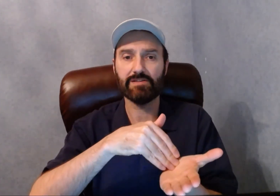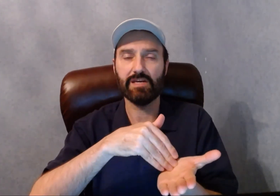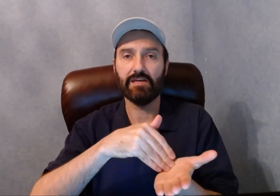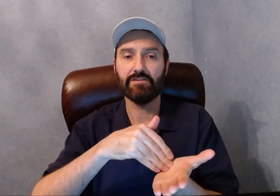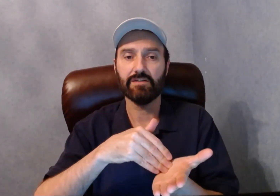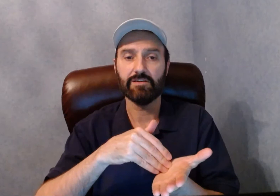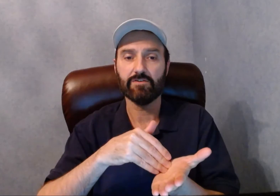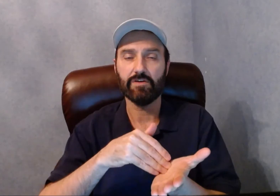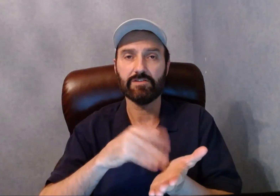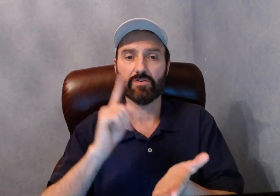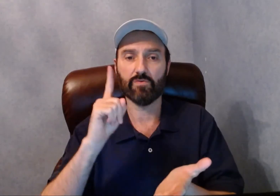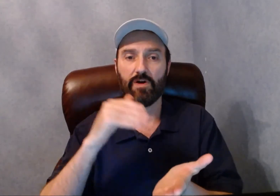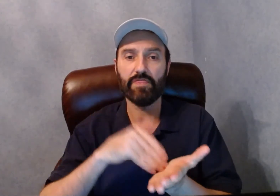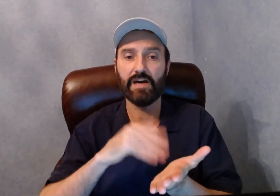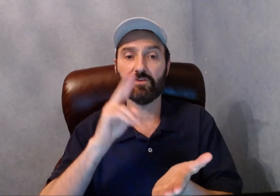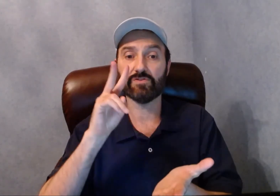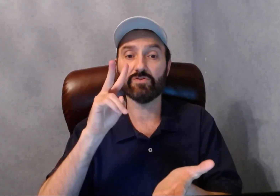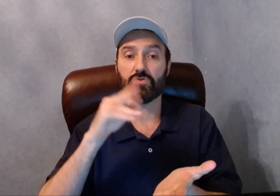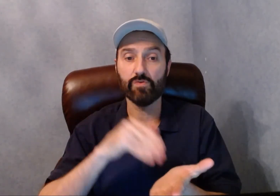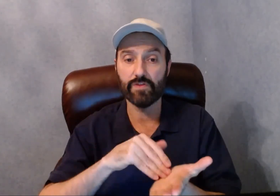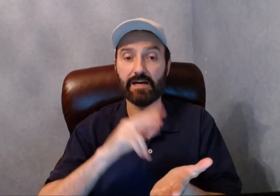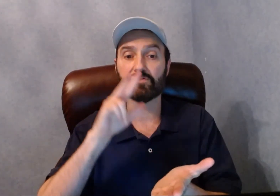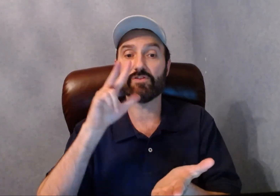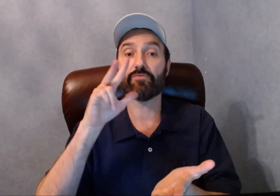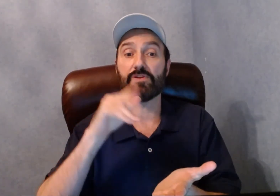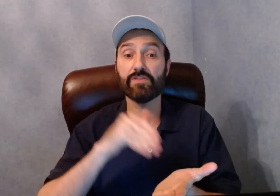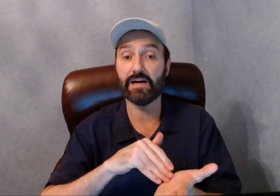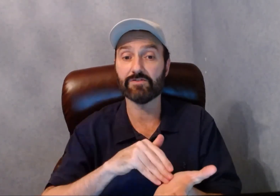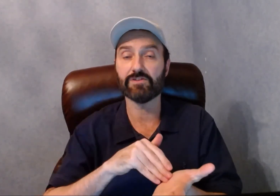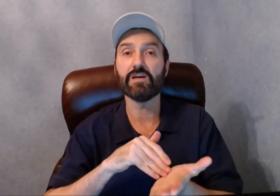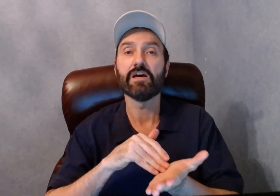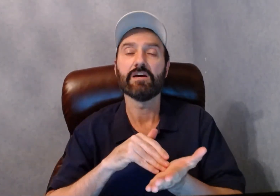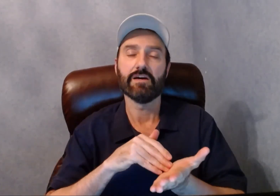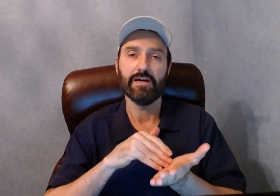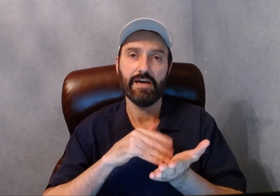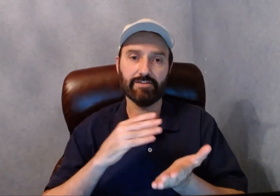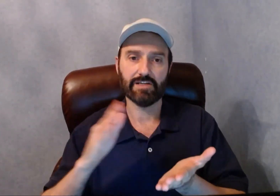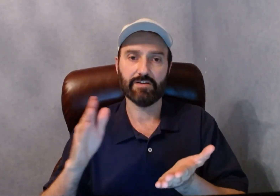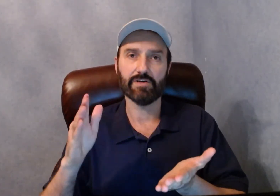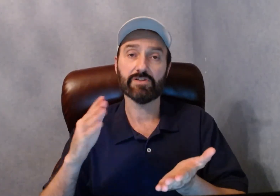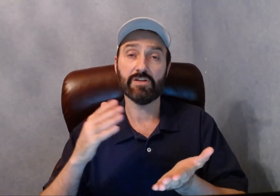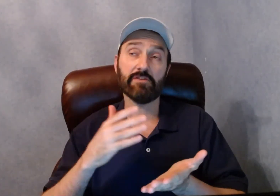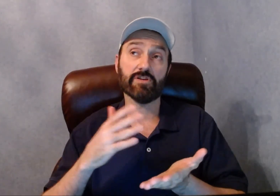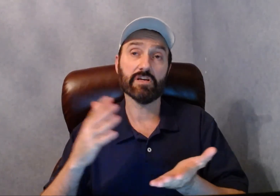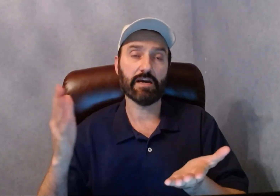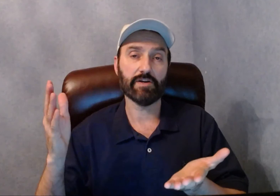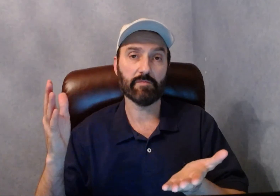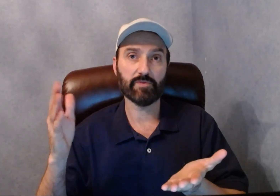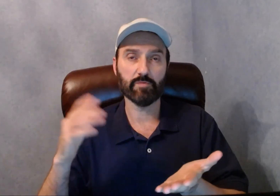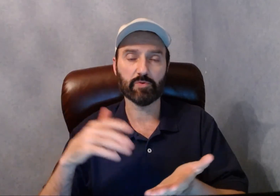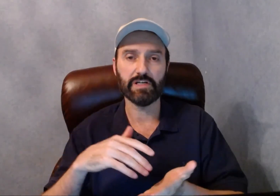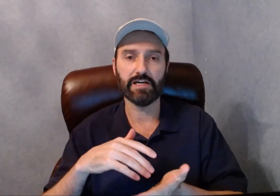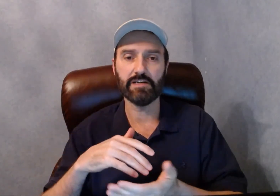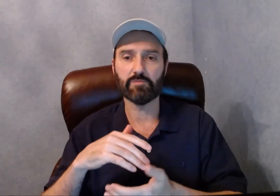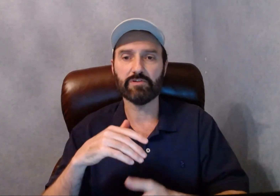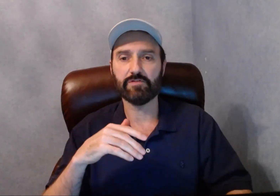hand, right? So 1,000, 2,000, 3,000, etc. So now you can count up to a pretty high number if you needed